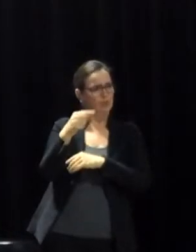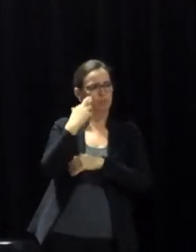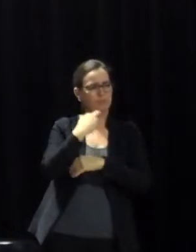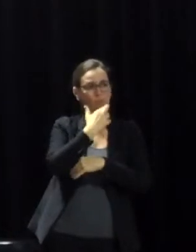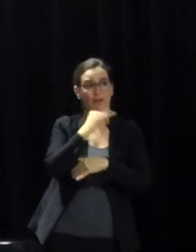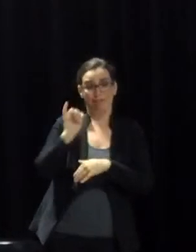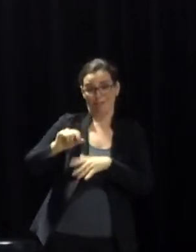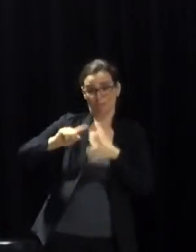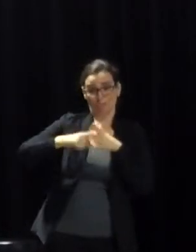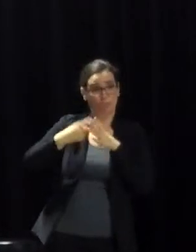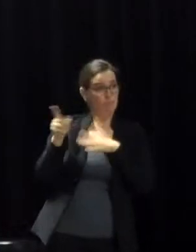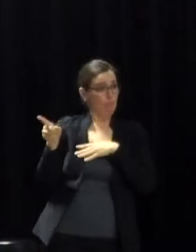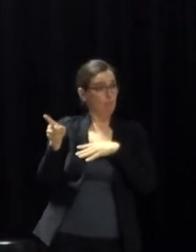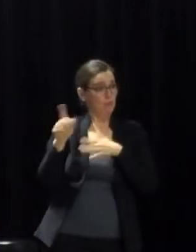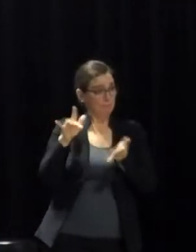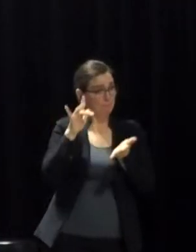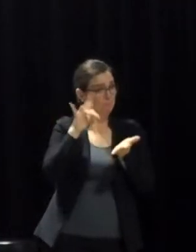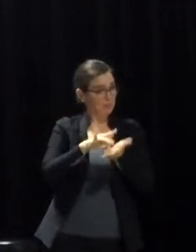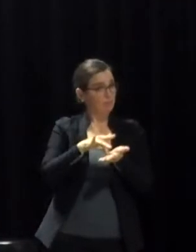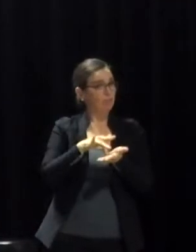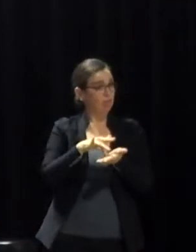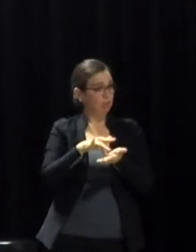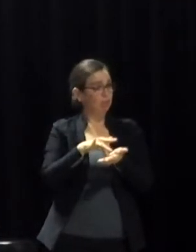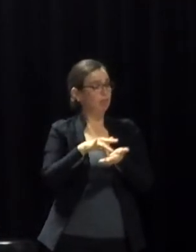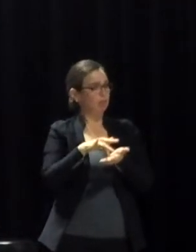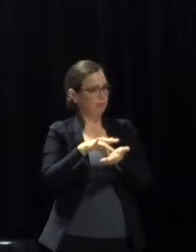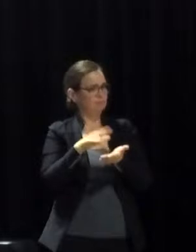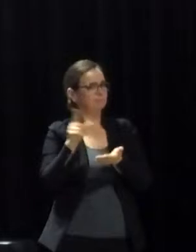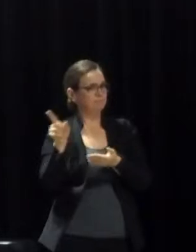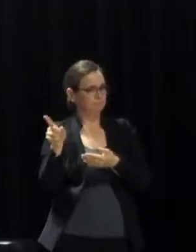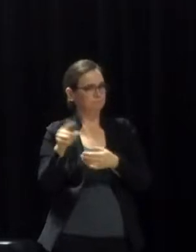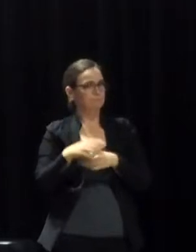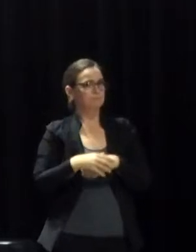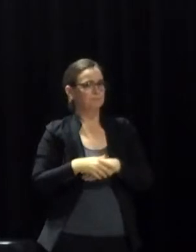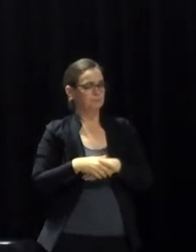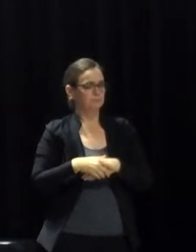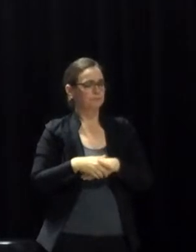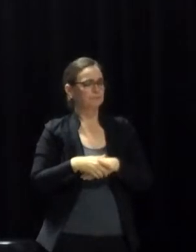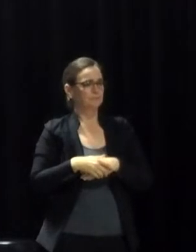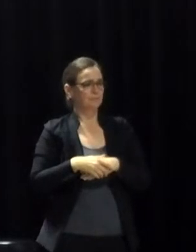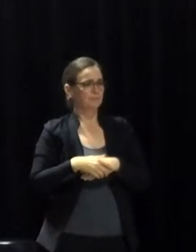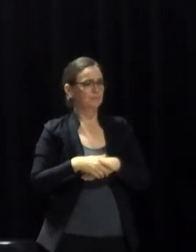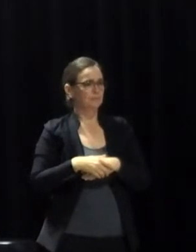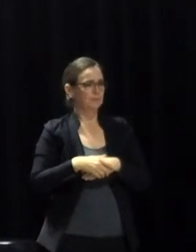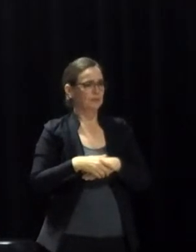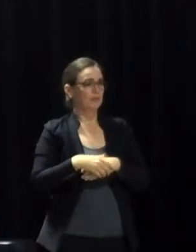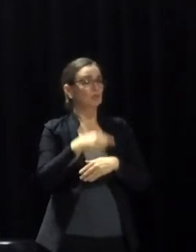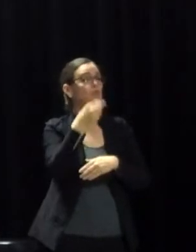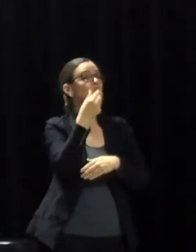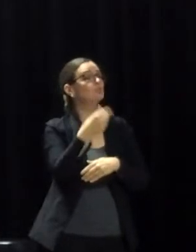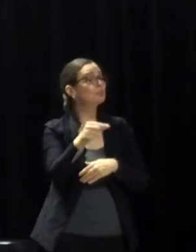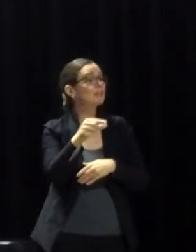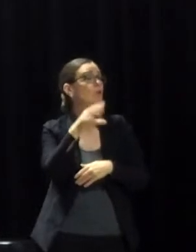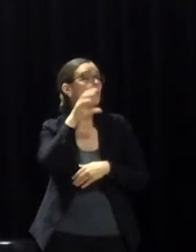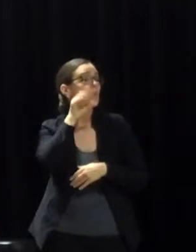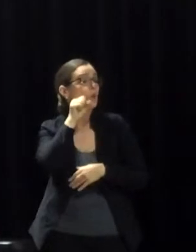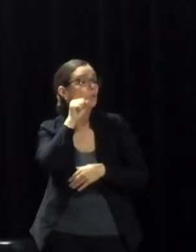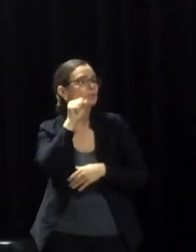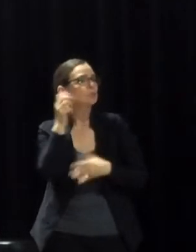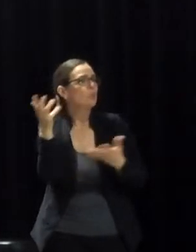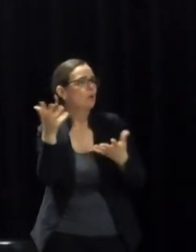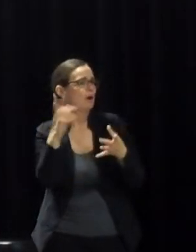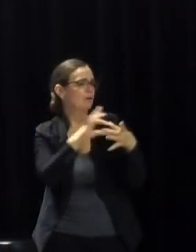point, and Yeah, and so 11 right, so people- this and this, they have a lot of correlationship with each other if they